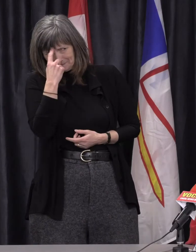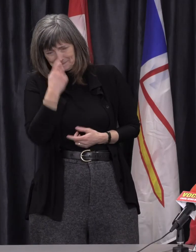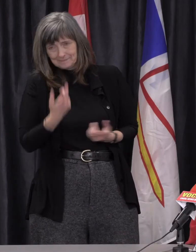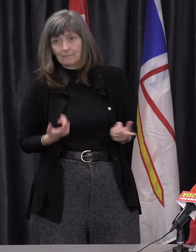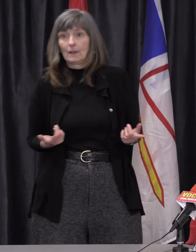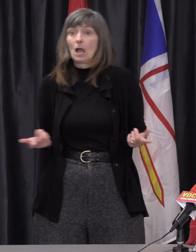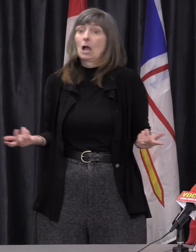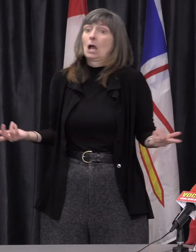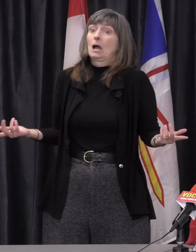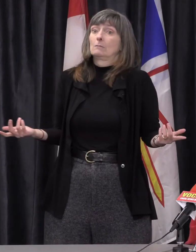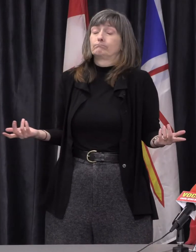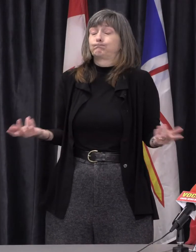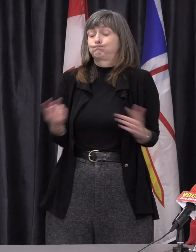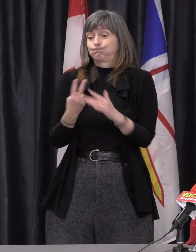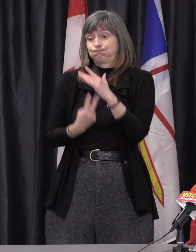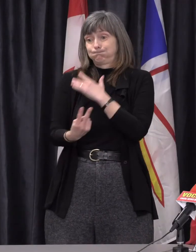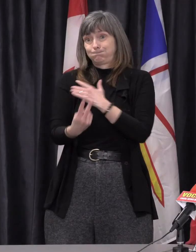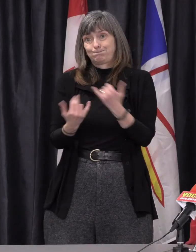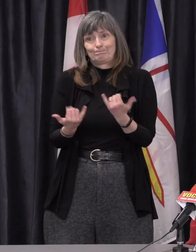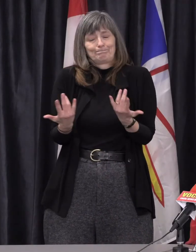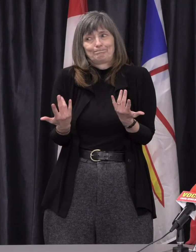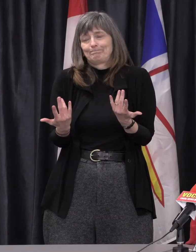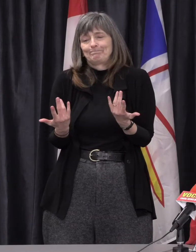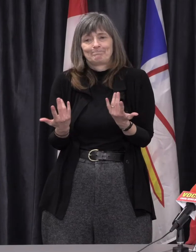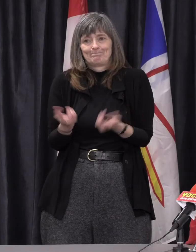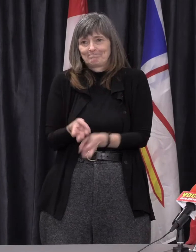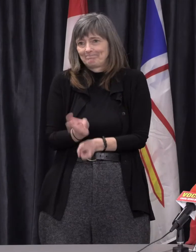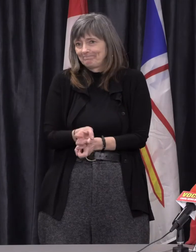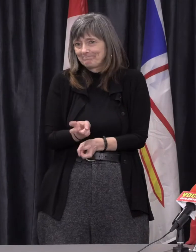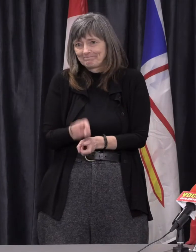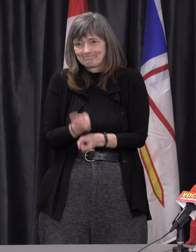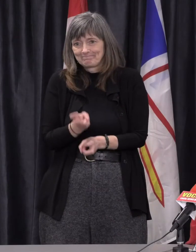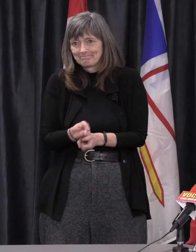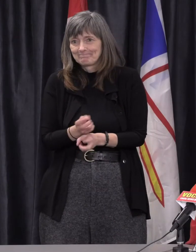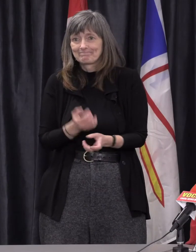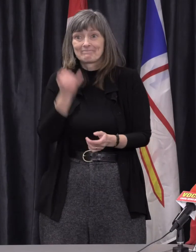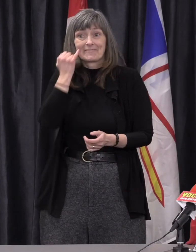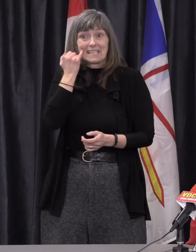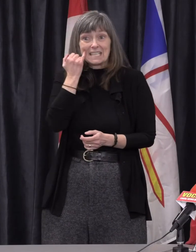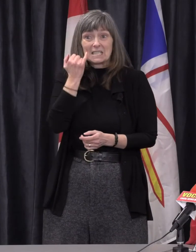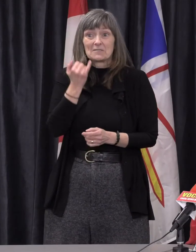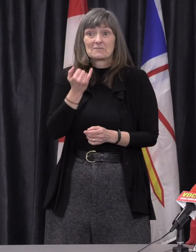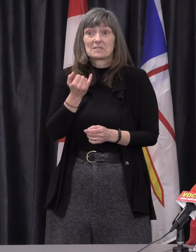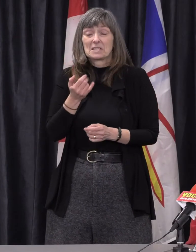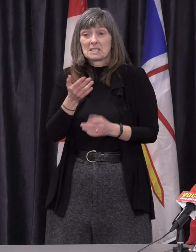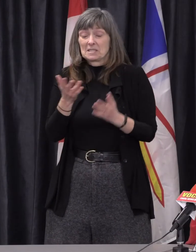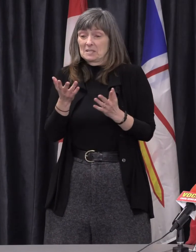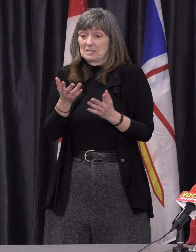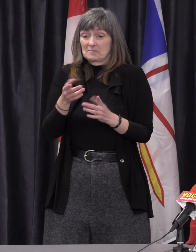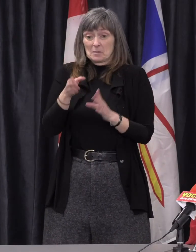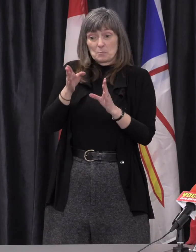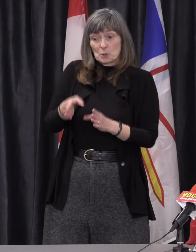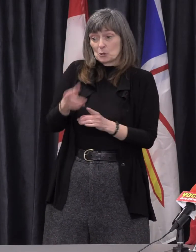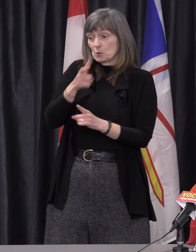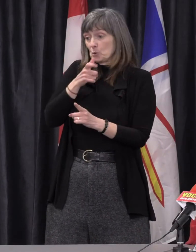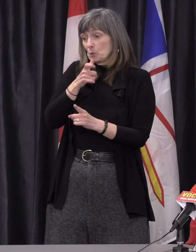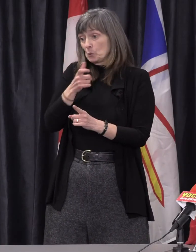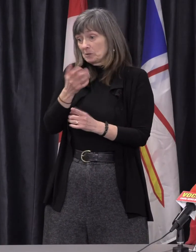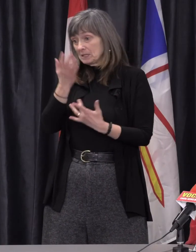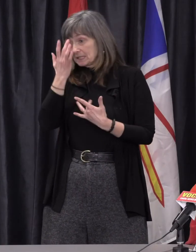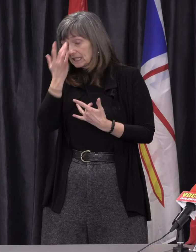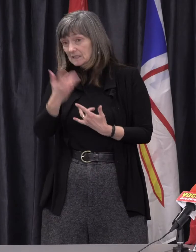That will be a very difficult thing to say at this point. If we have close contacts of this case who are symptomatic, then that